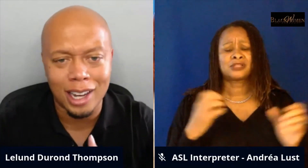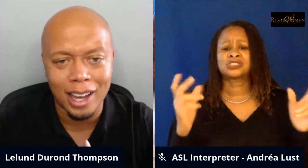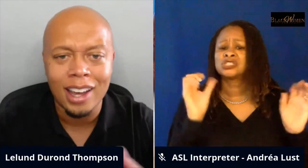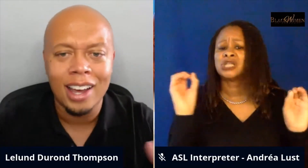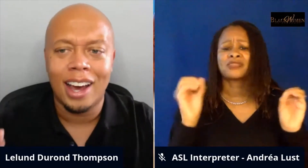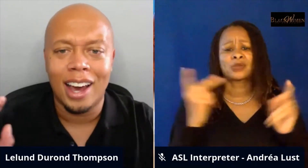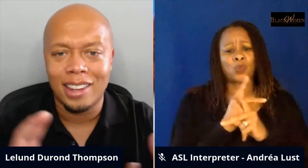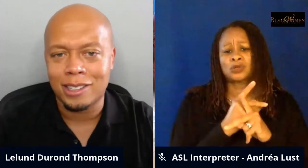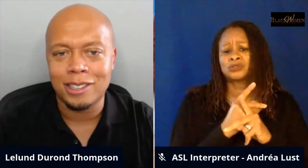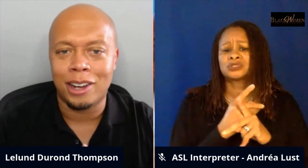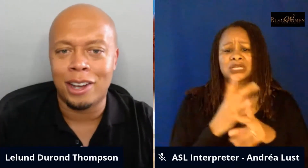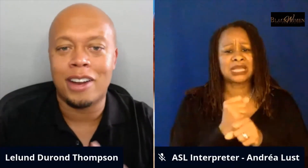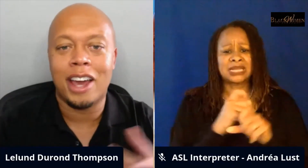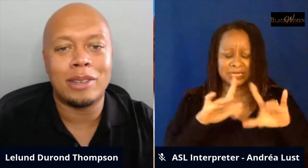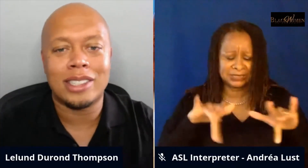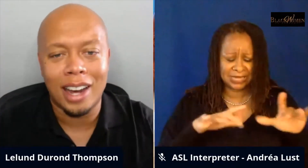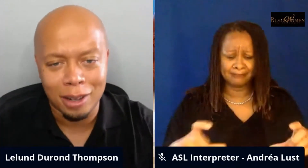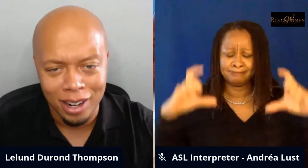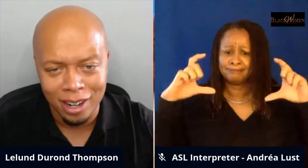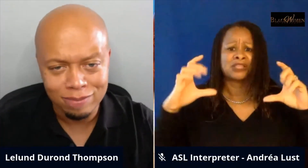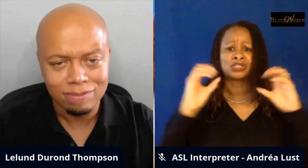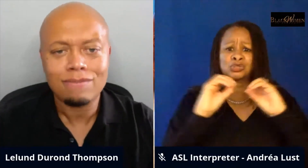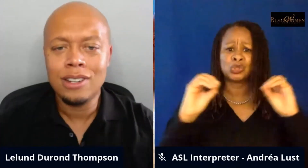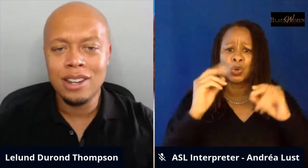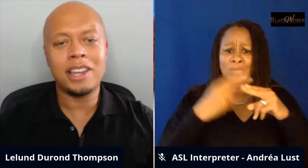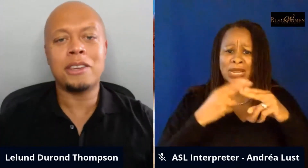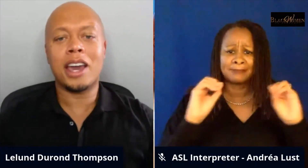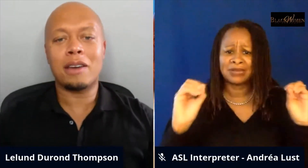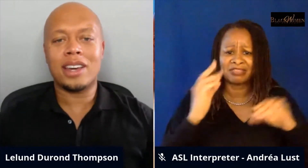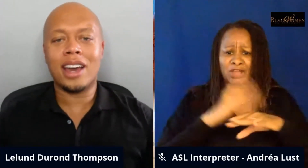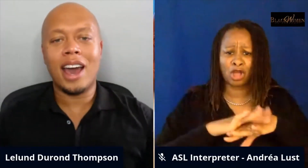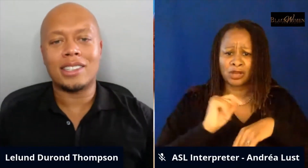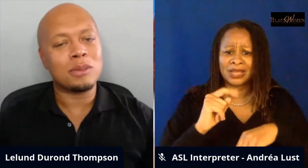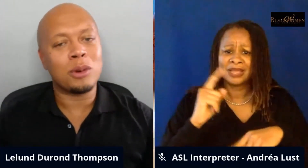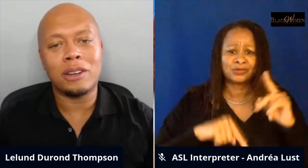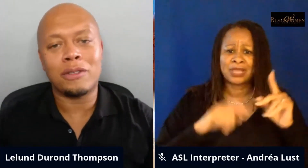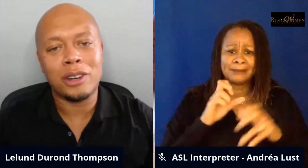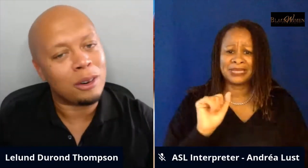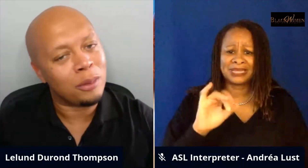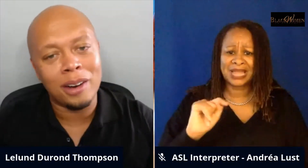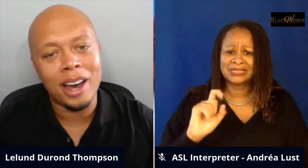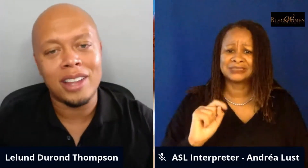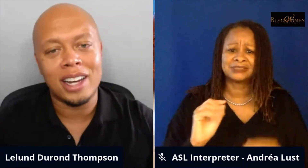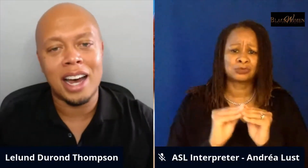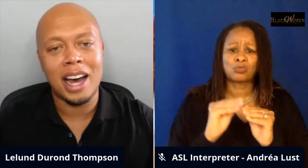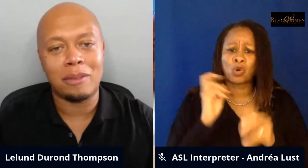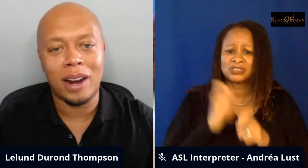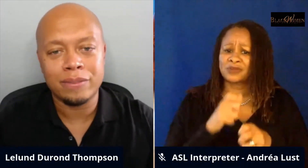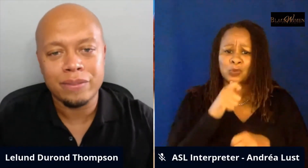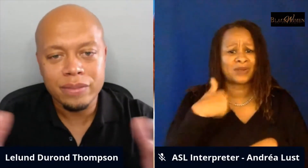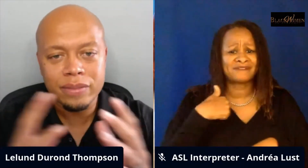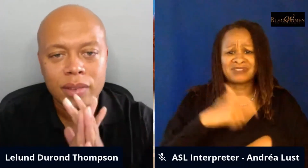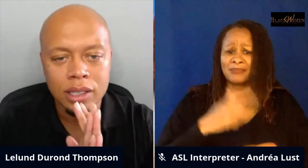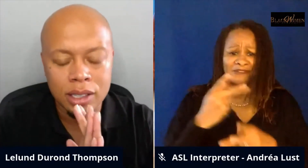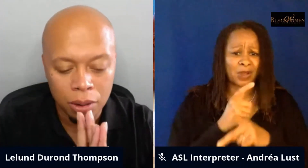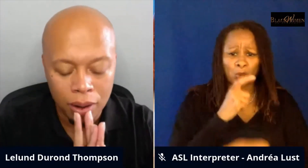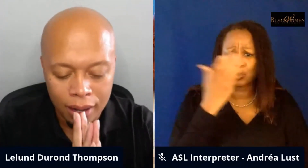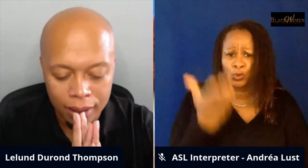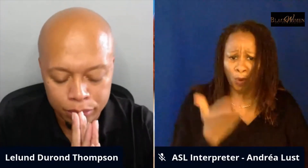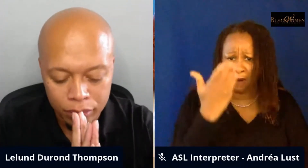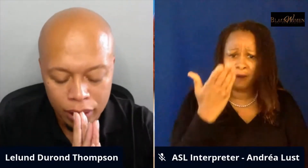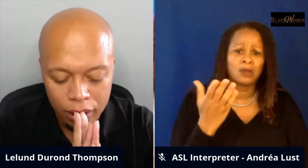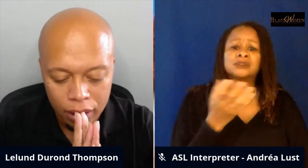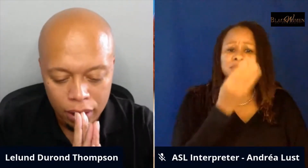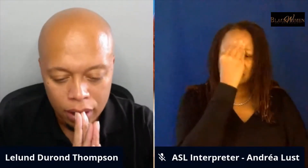no slate, and your name is not up there. Then you can't be cast. It's more difficult, and we don't have that time, right? So